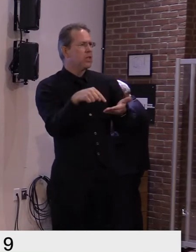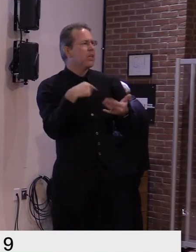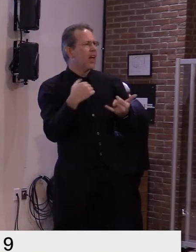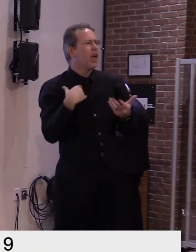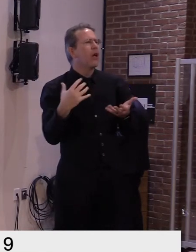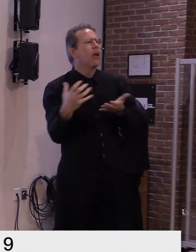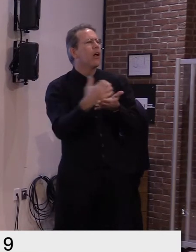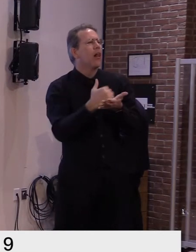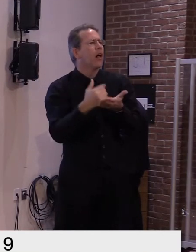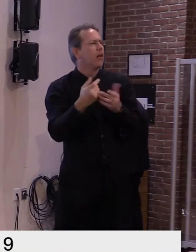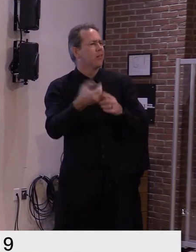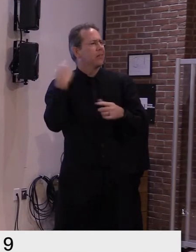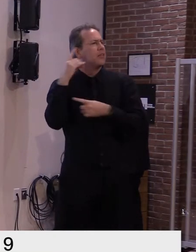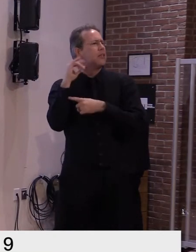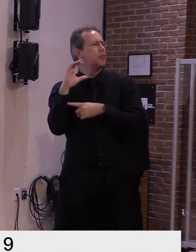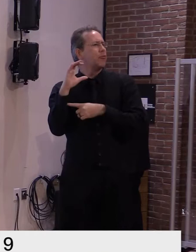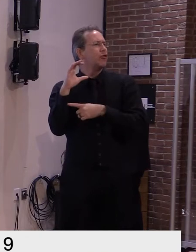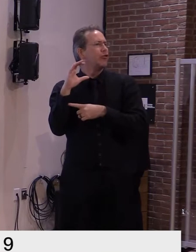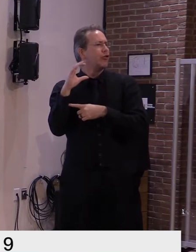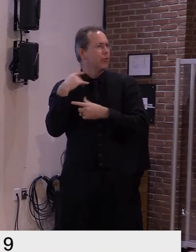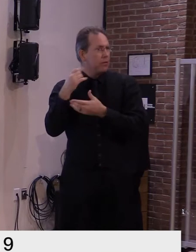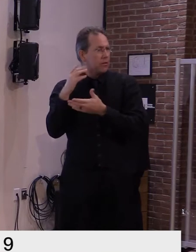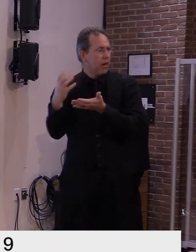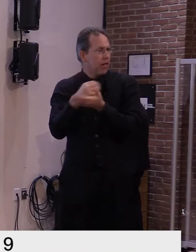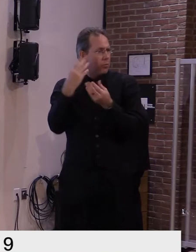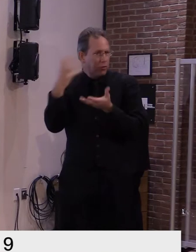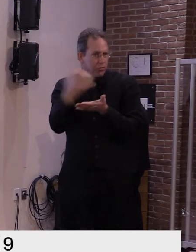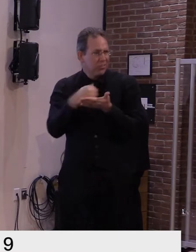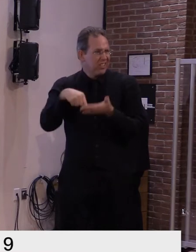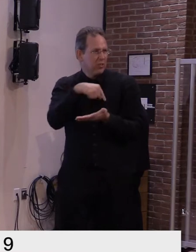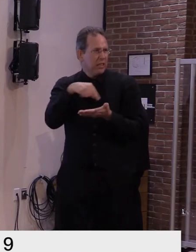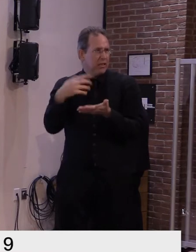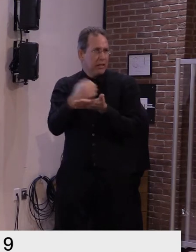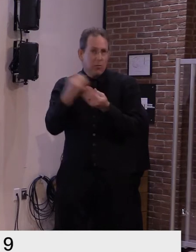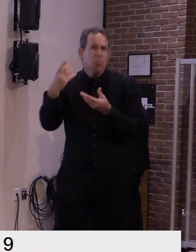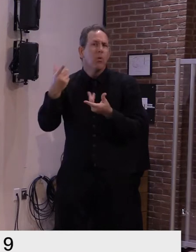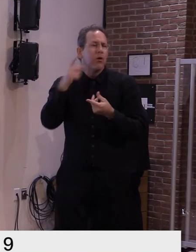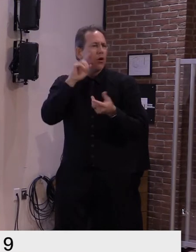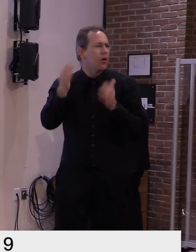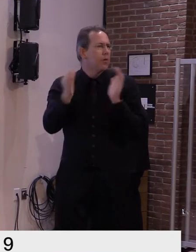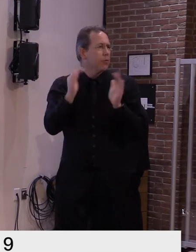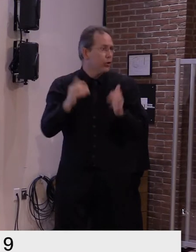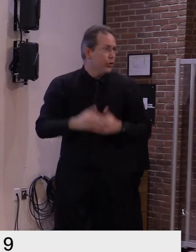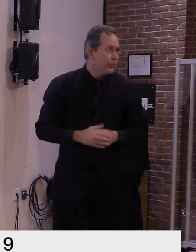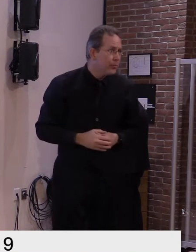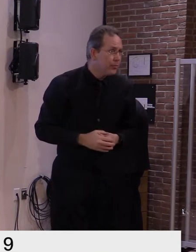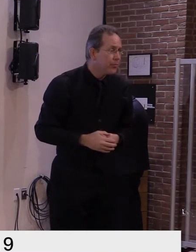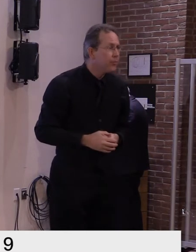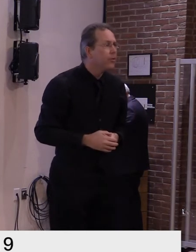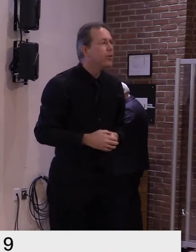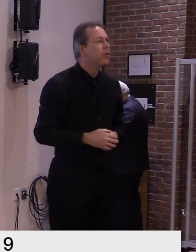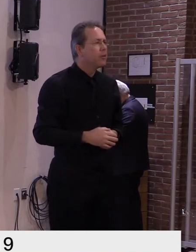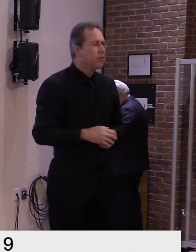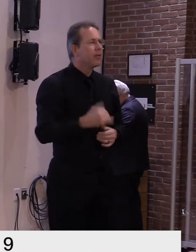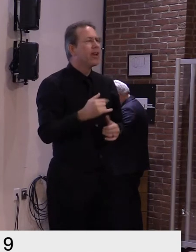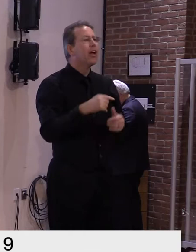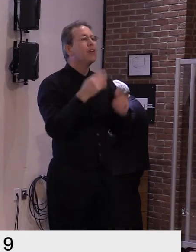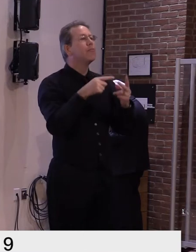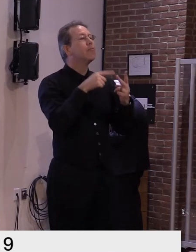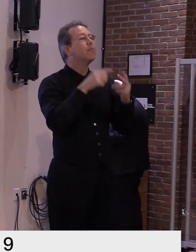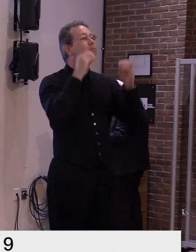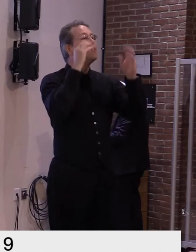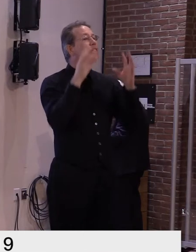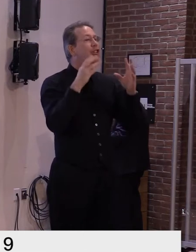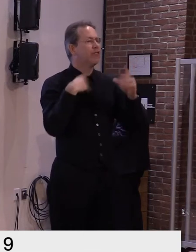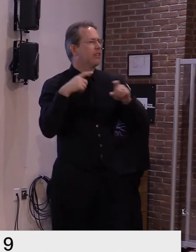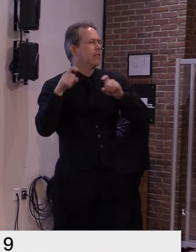We did continue our weekly surveillance testing of school staff this week. The participation rate was down a bit this week, down to 31%.